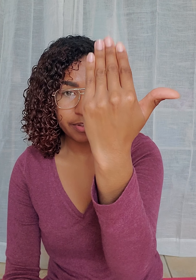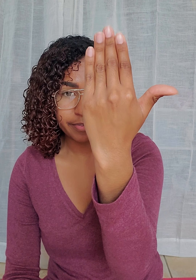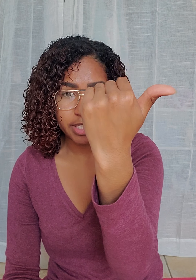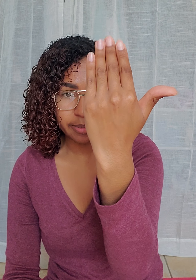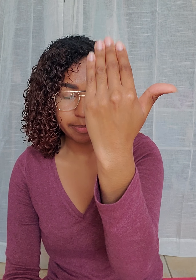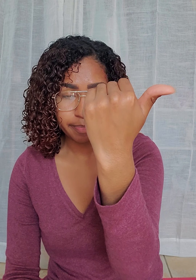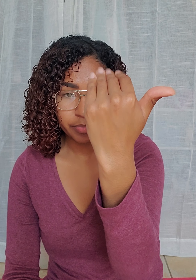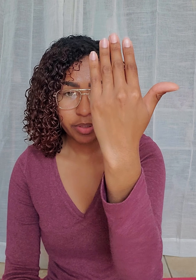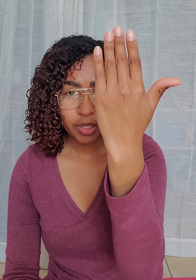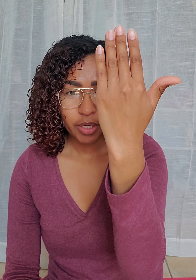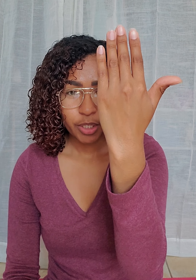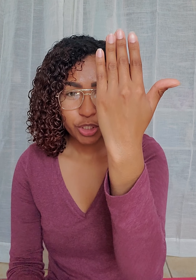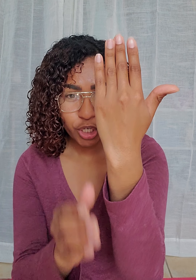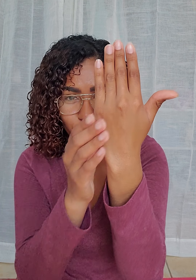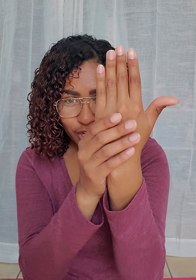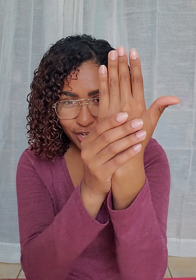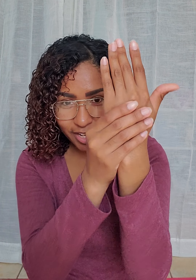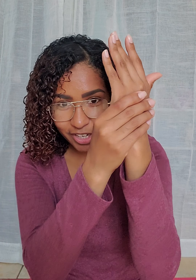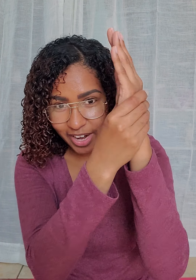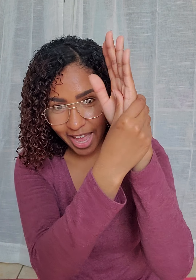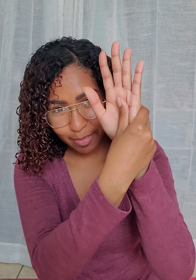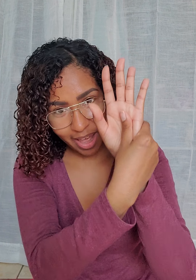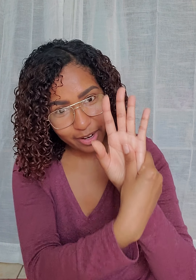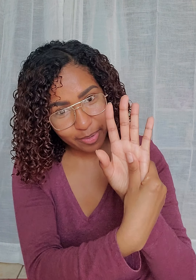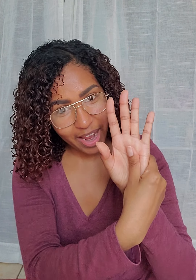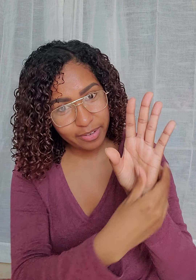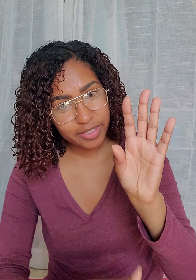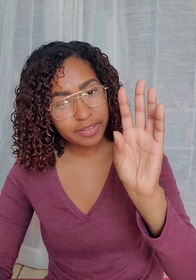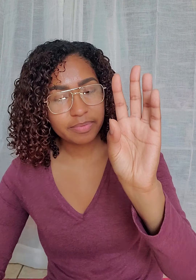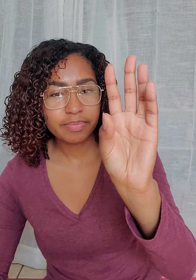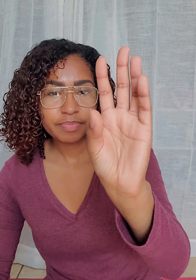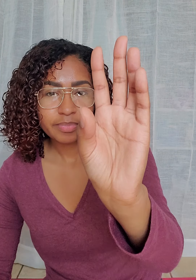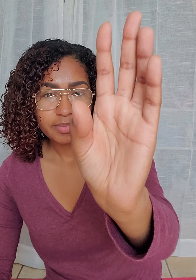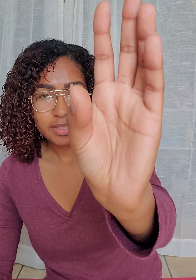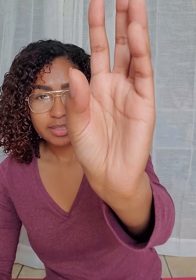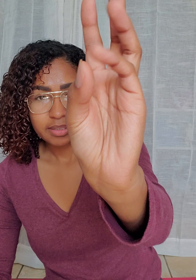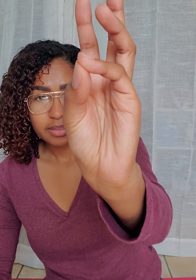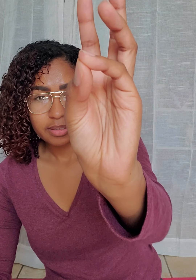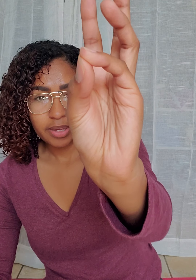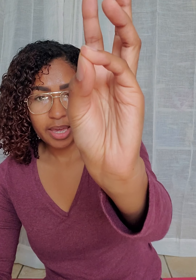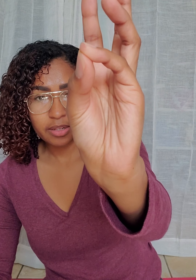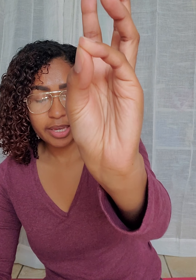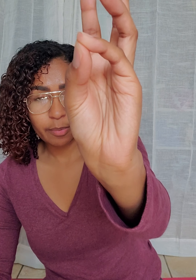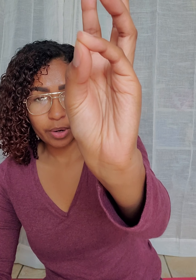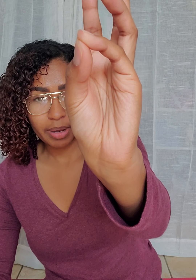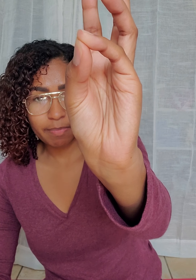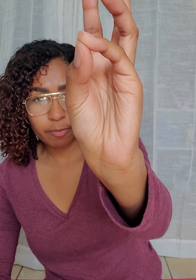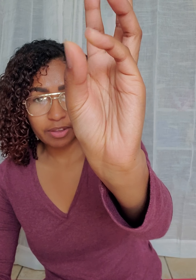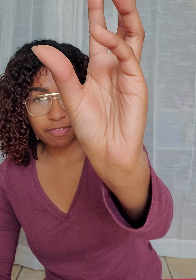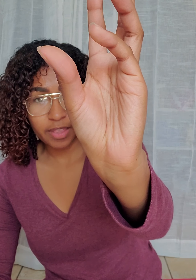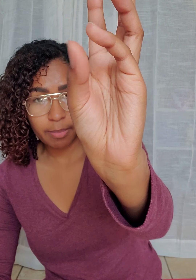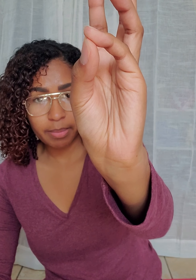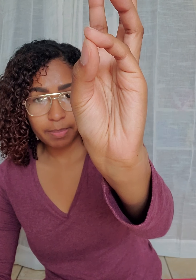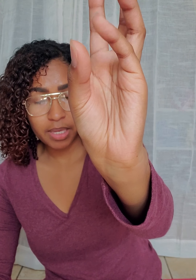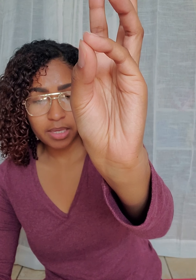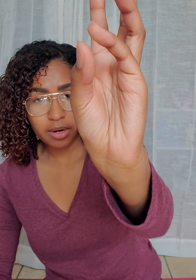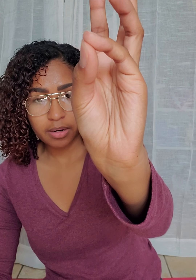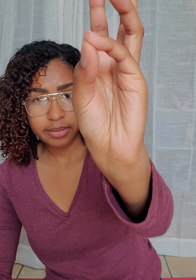15. Turn your hand back around. Okay, look at where my thumb and my pinky are. This